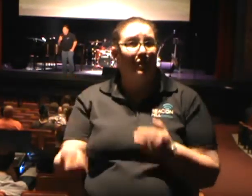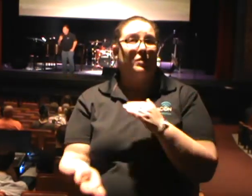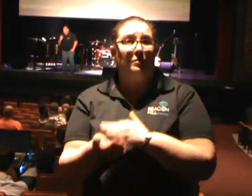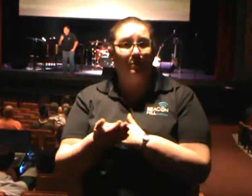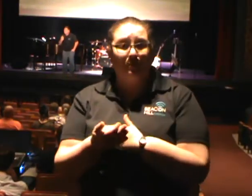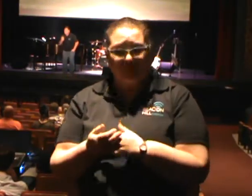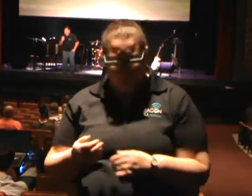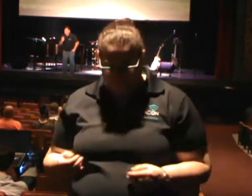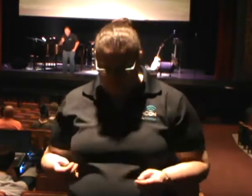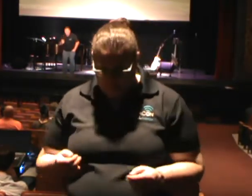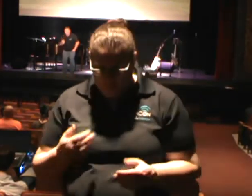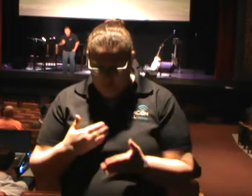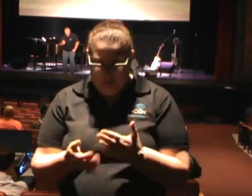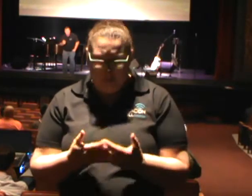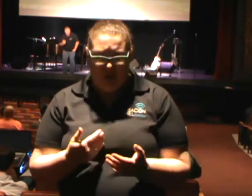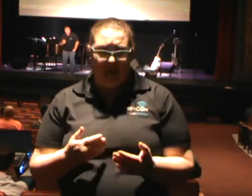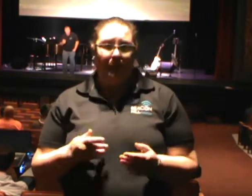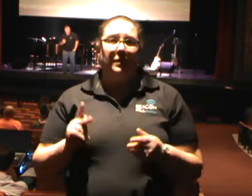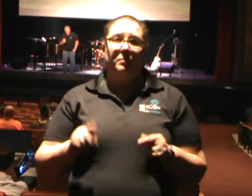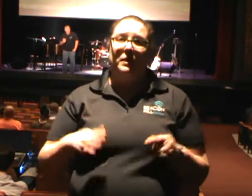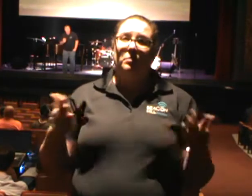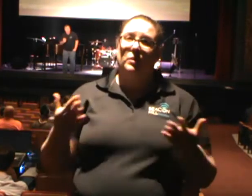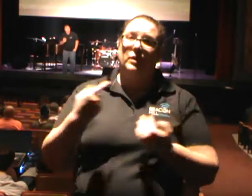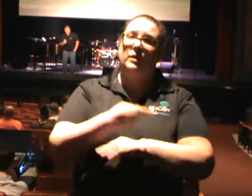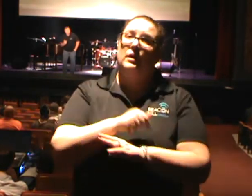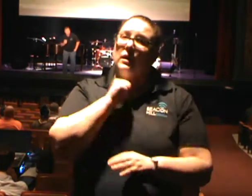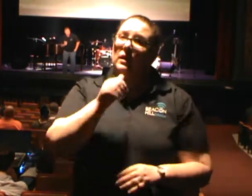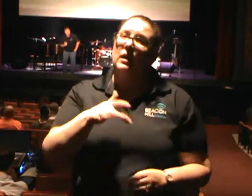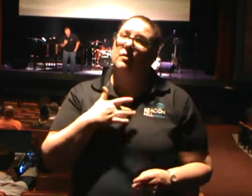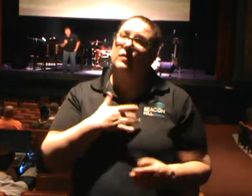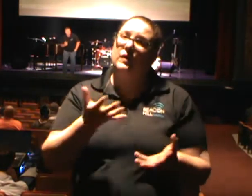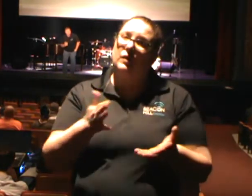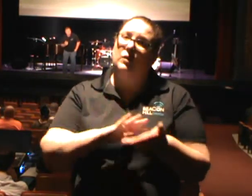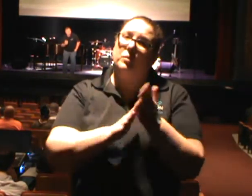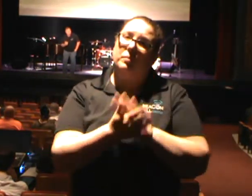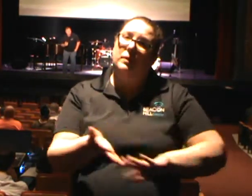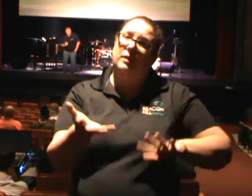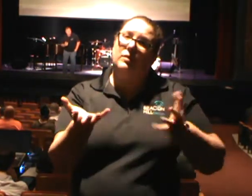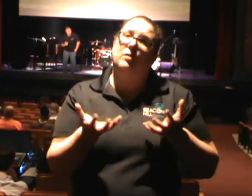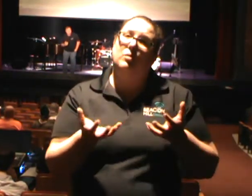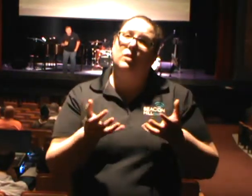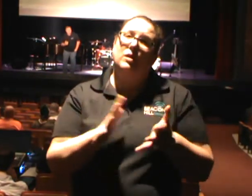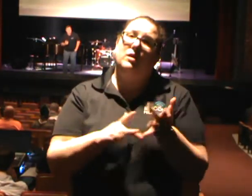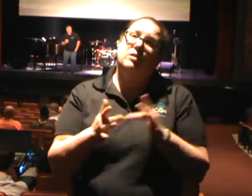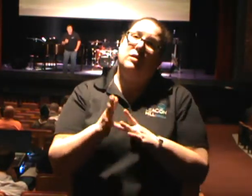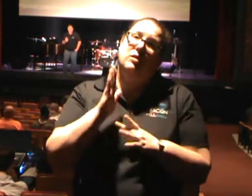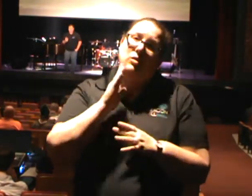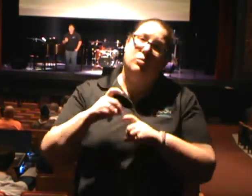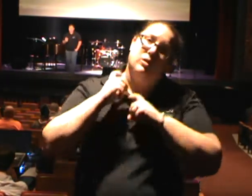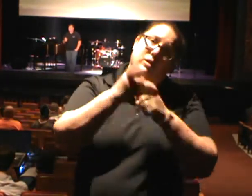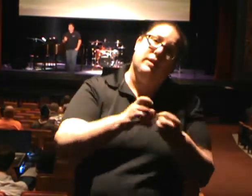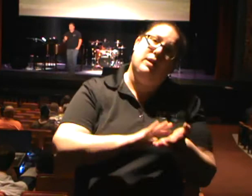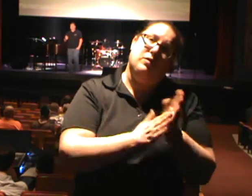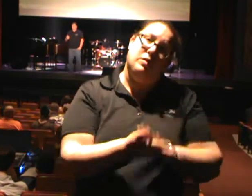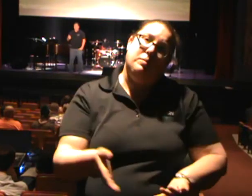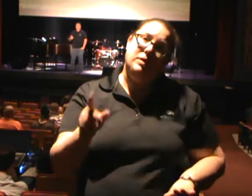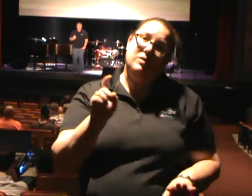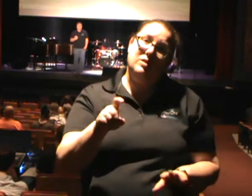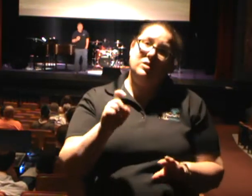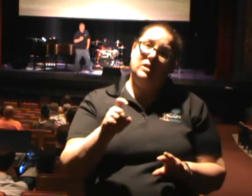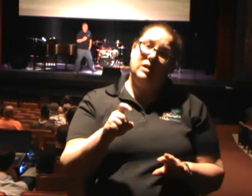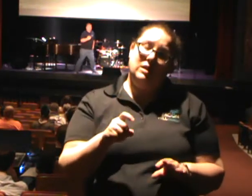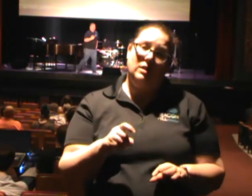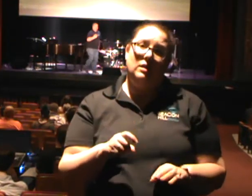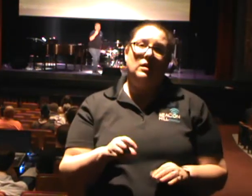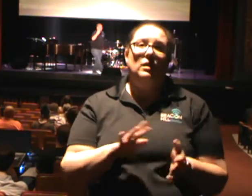morning hear it, and you just don't feel that peace that you want? Jesus offered that peace that you need. It says that in Scripture. It